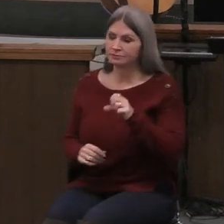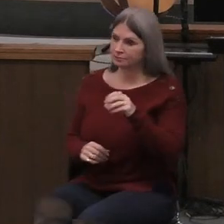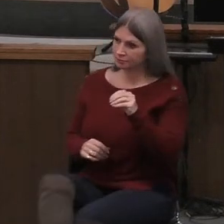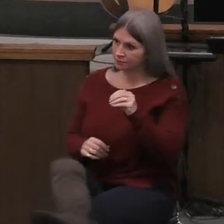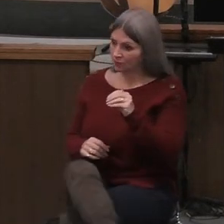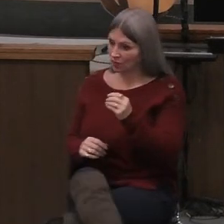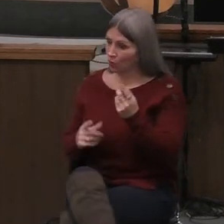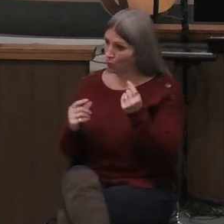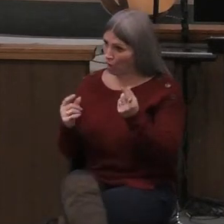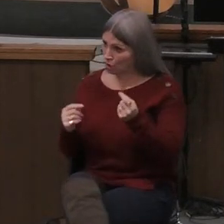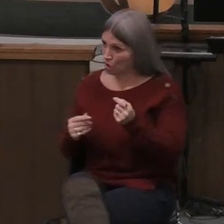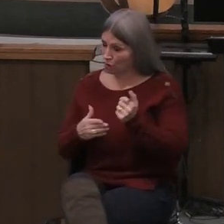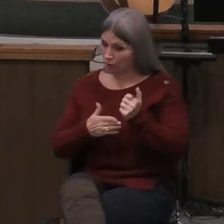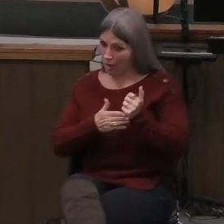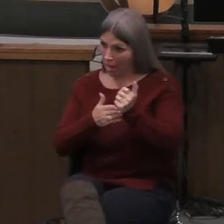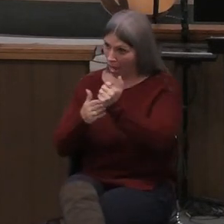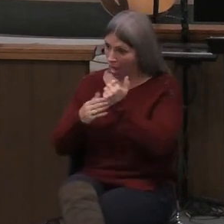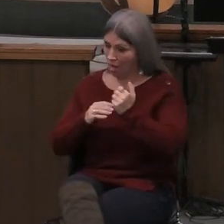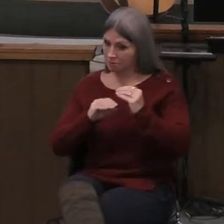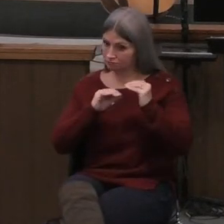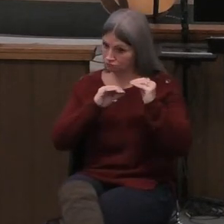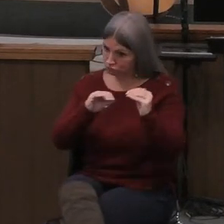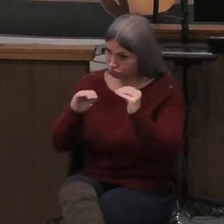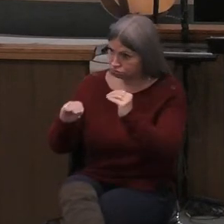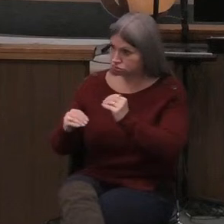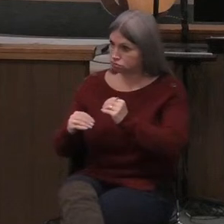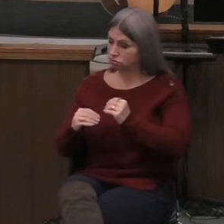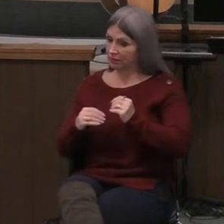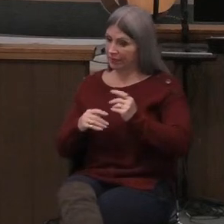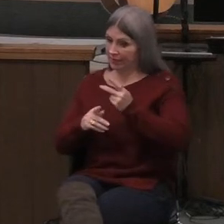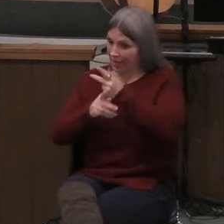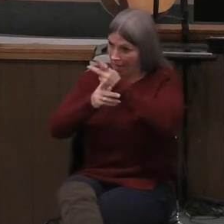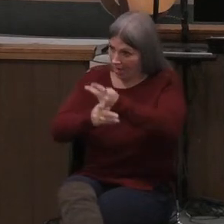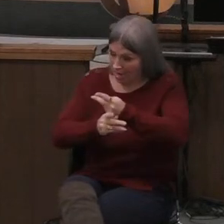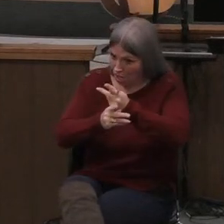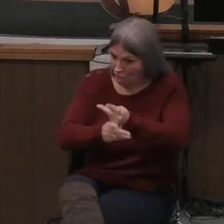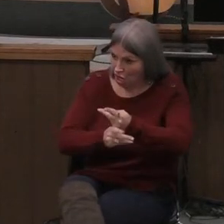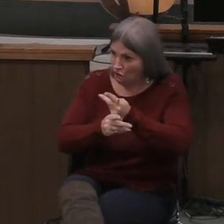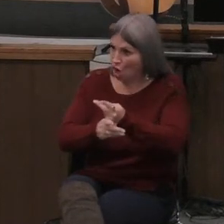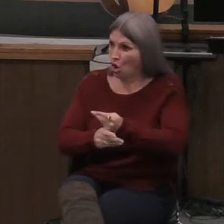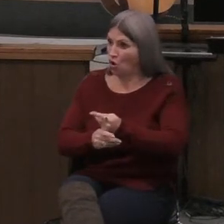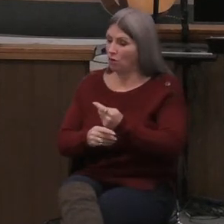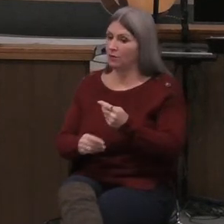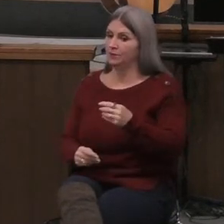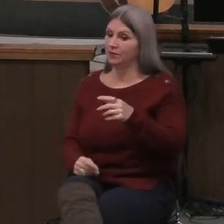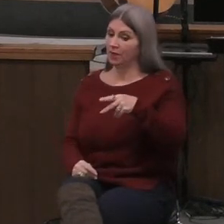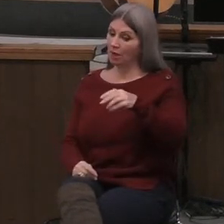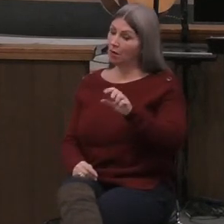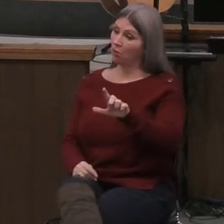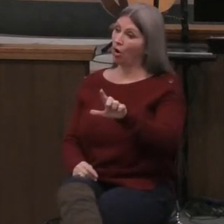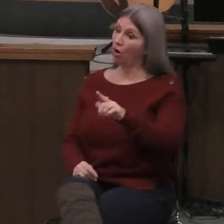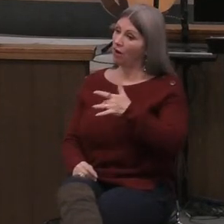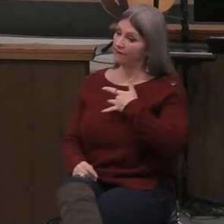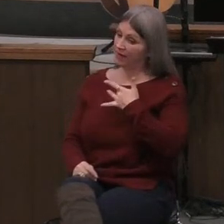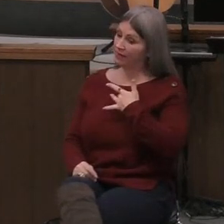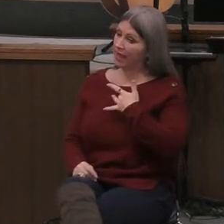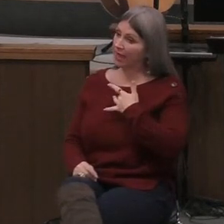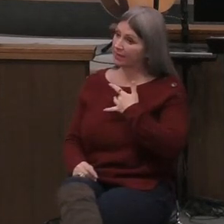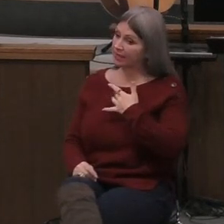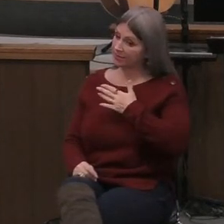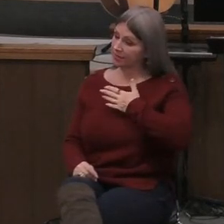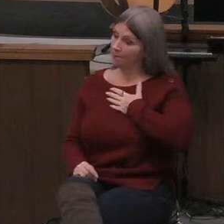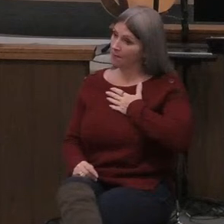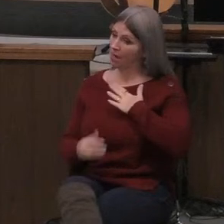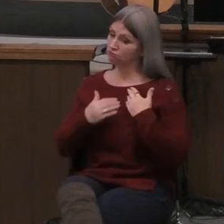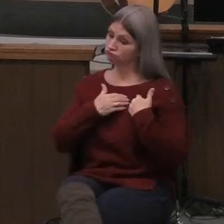dispensing resources, handling business and financial affairs. Paul viewed his ministry as a stewardship from the